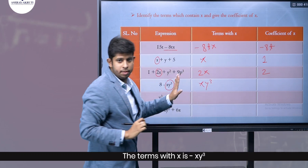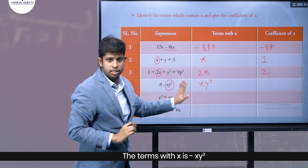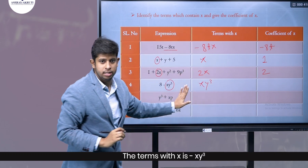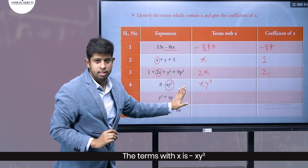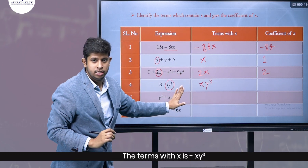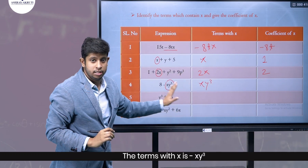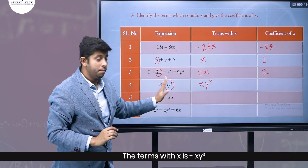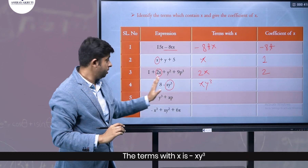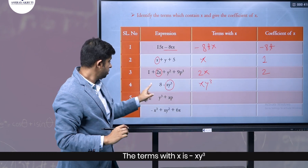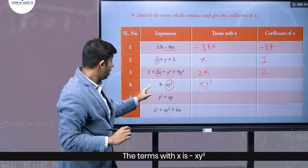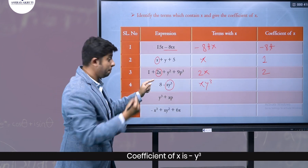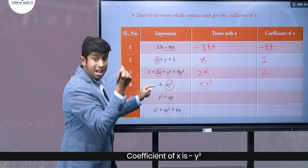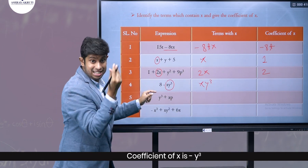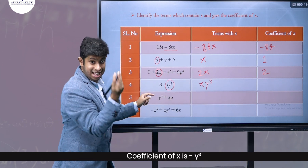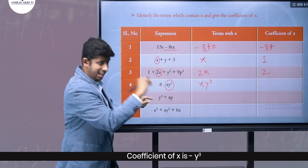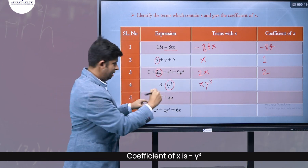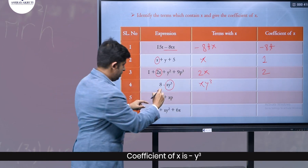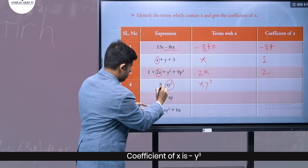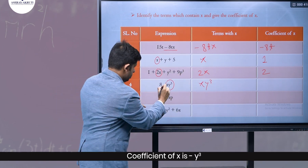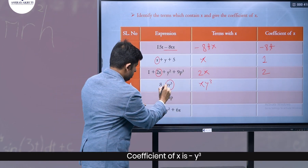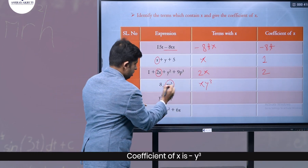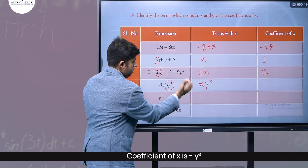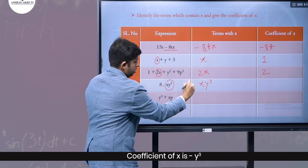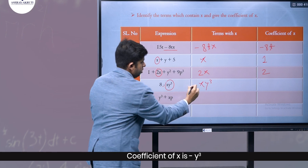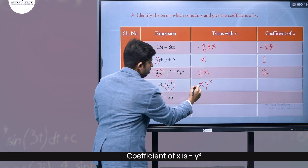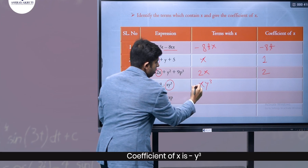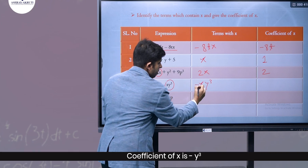minus xy cube. Coefficient of x is minus y cube.